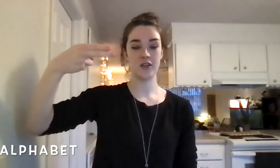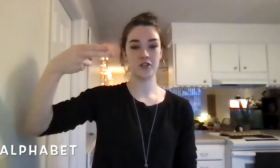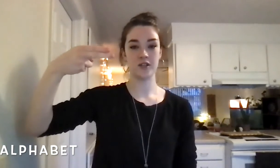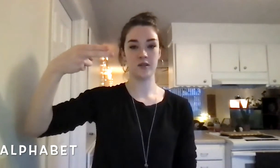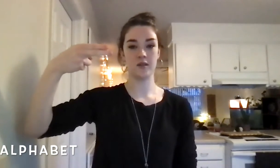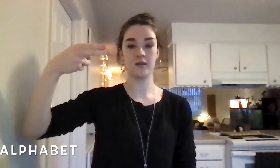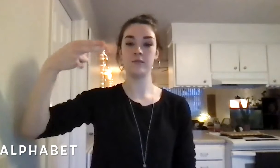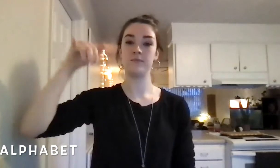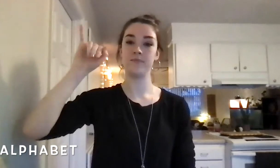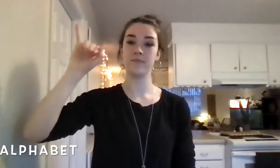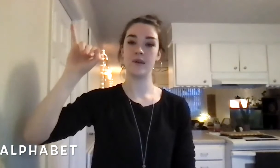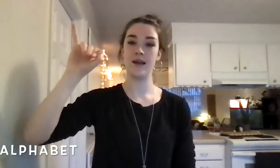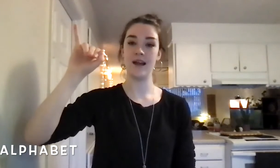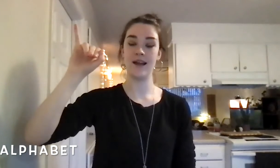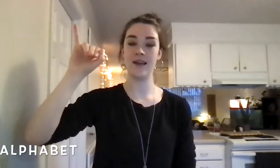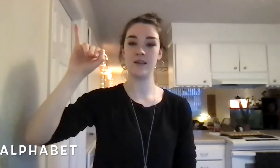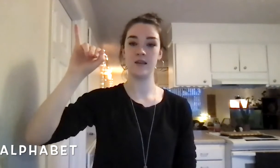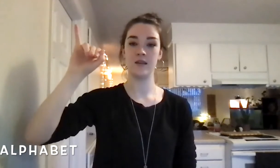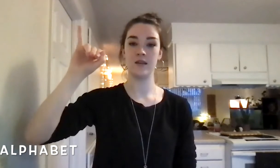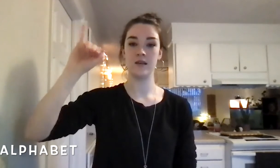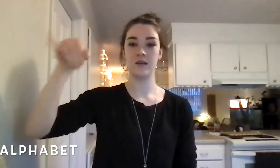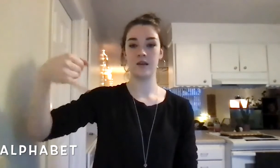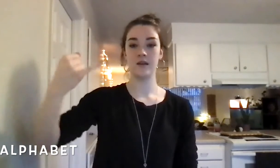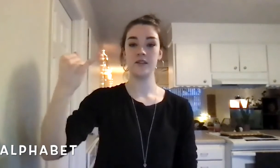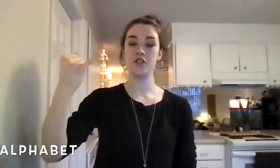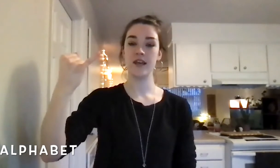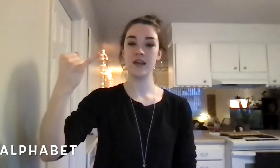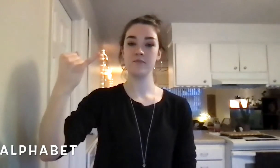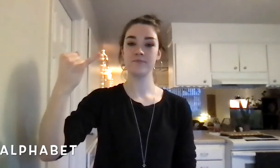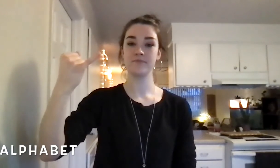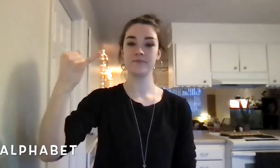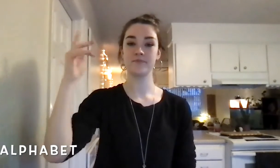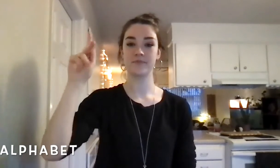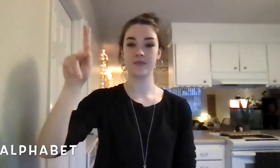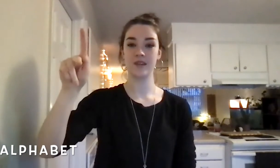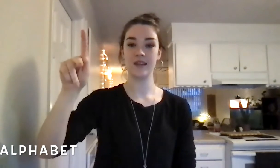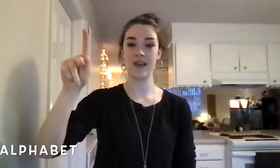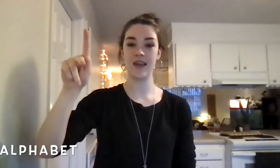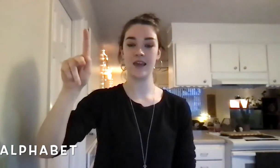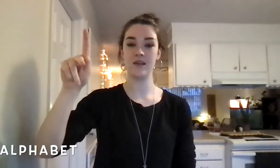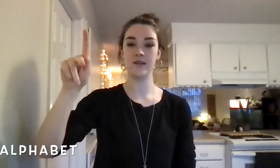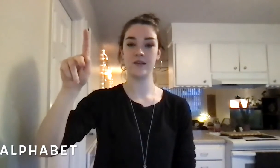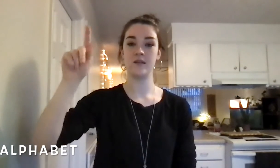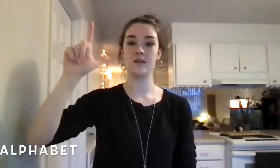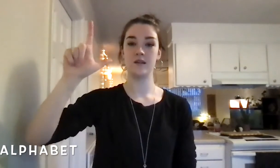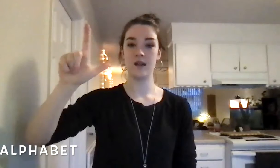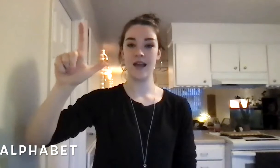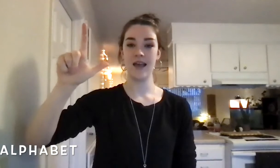H, I, J, K,